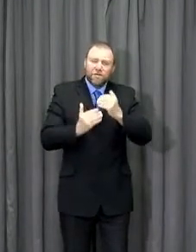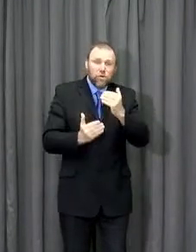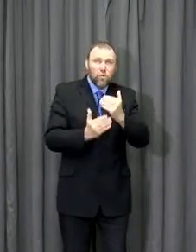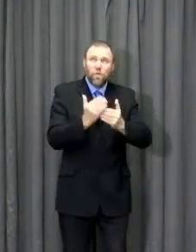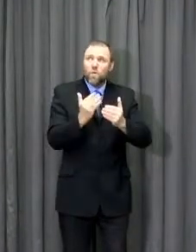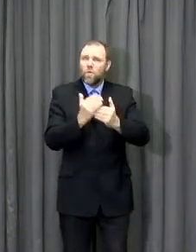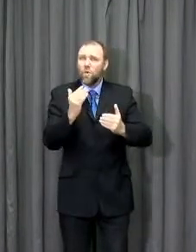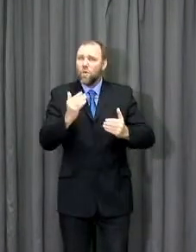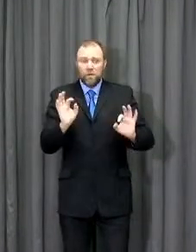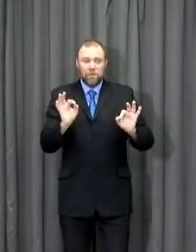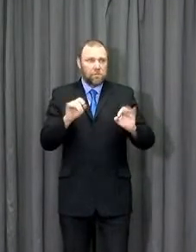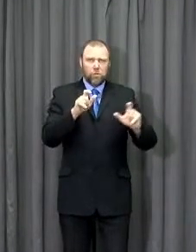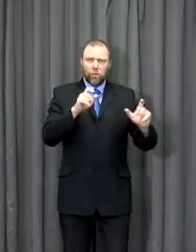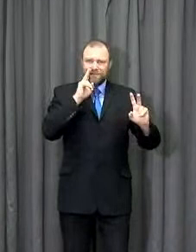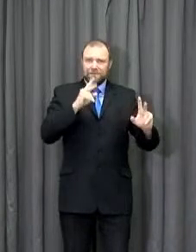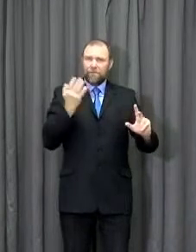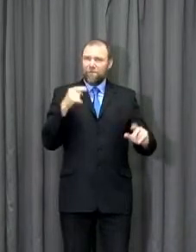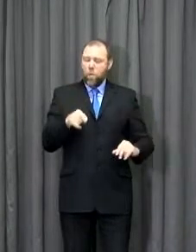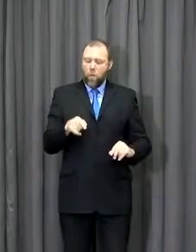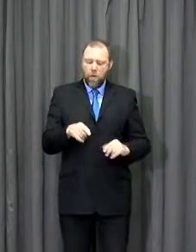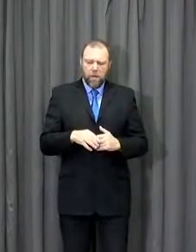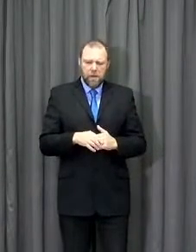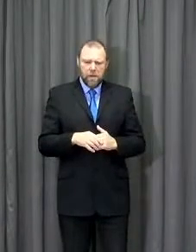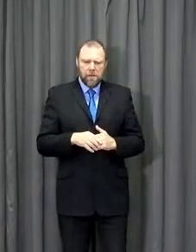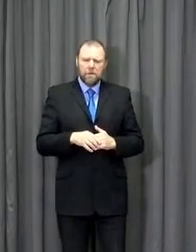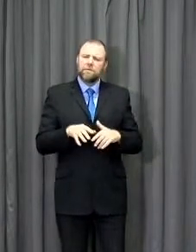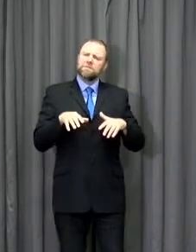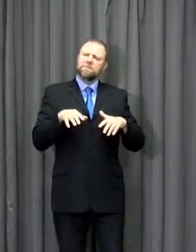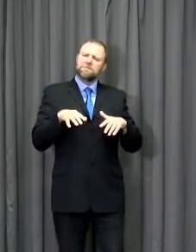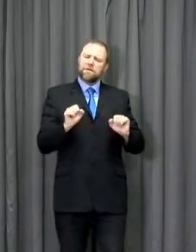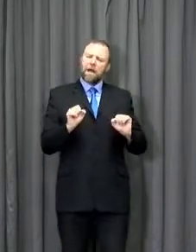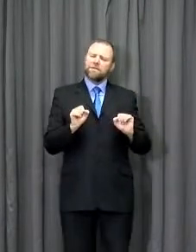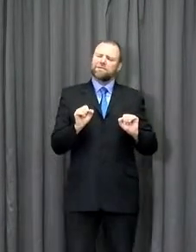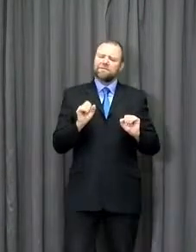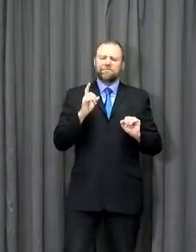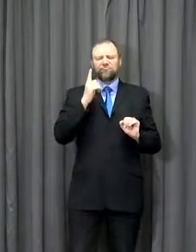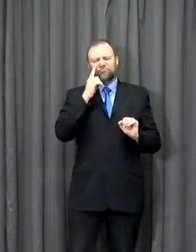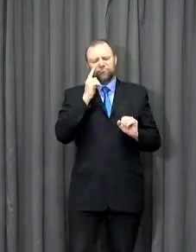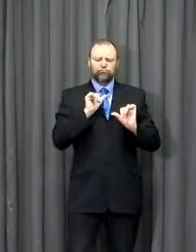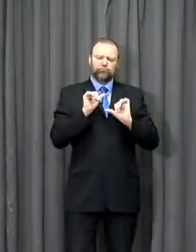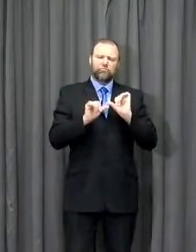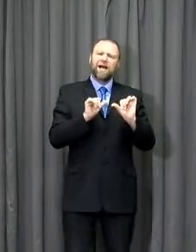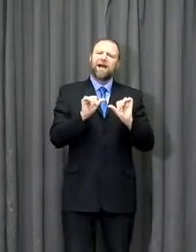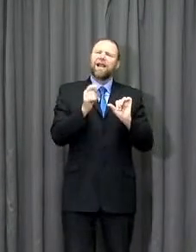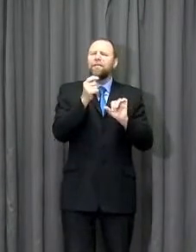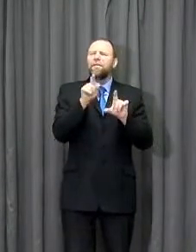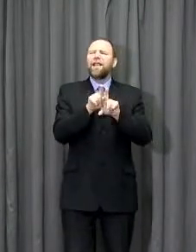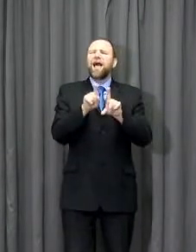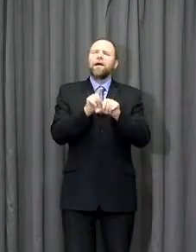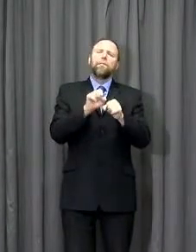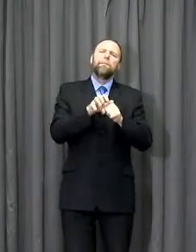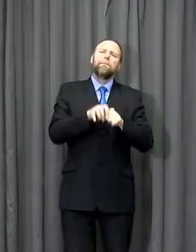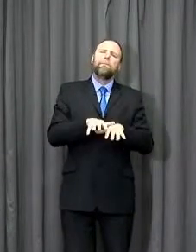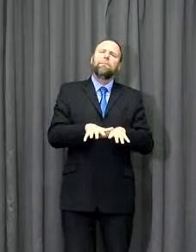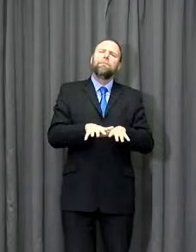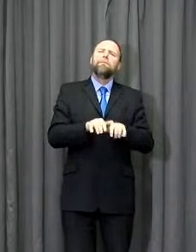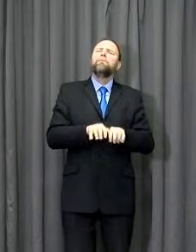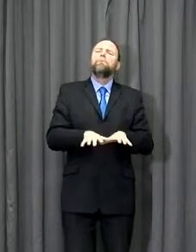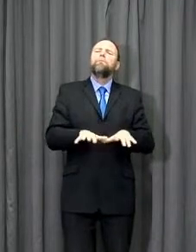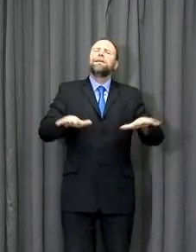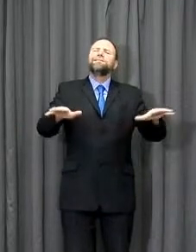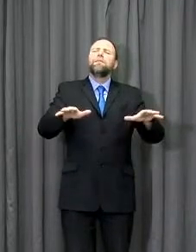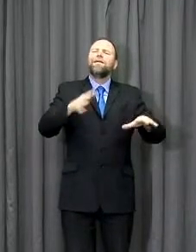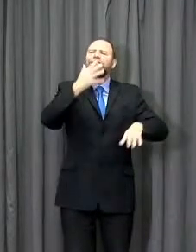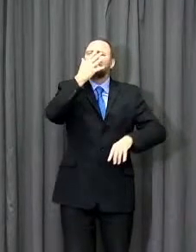before. And we started off treating it rather as we treated, pandemic flu. And this virus has behaved